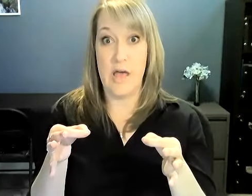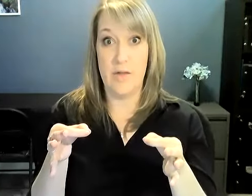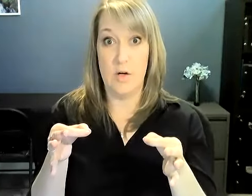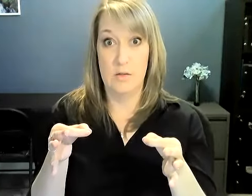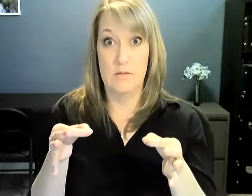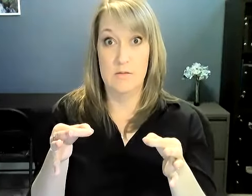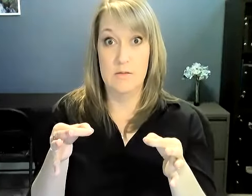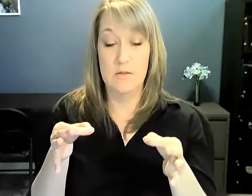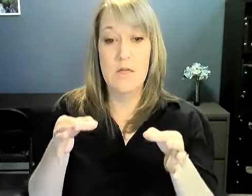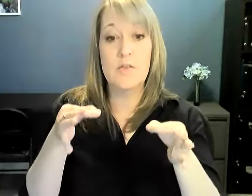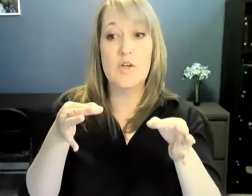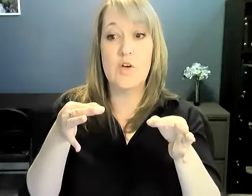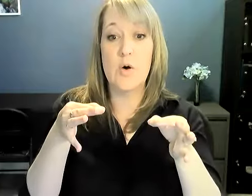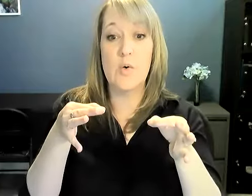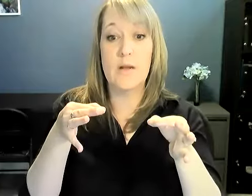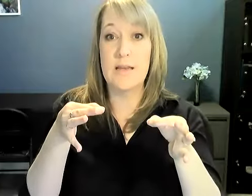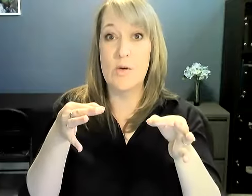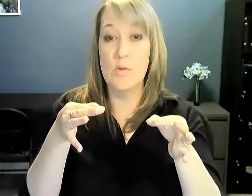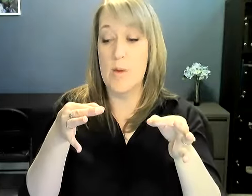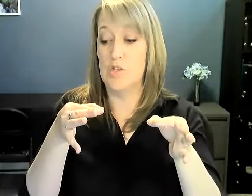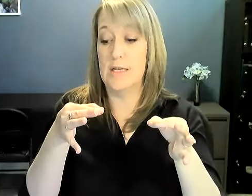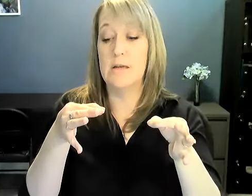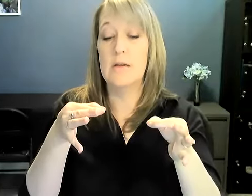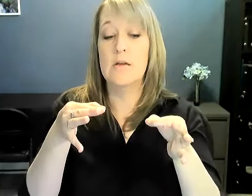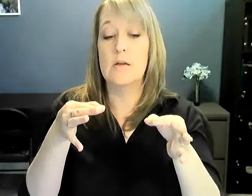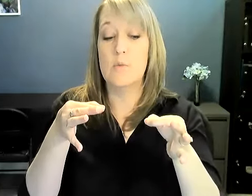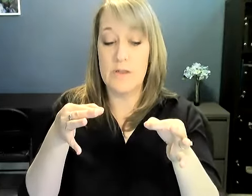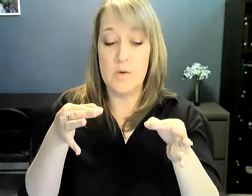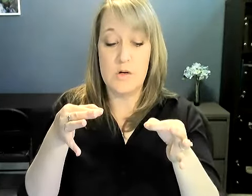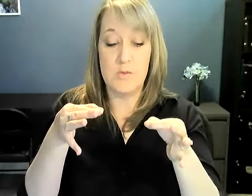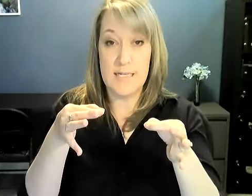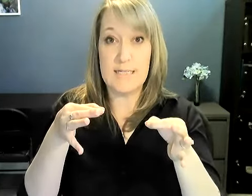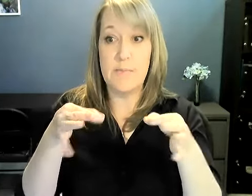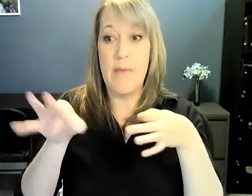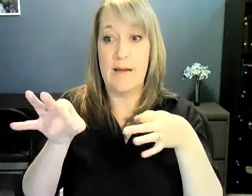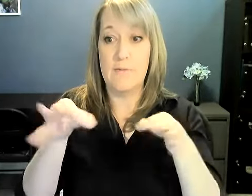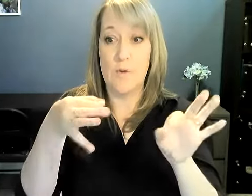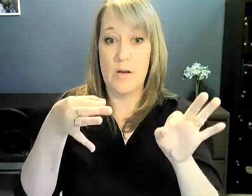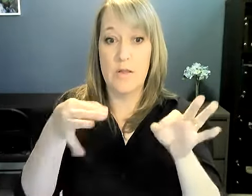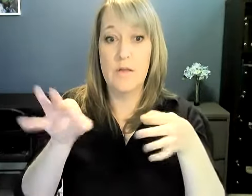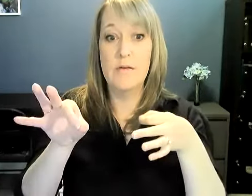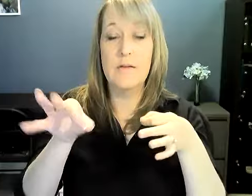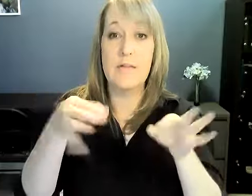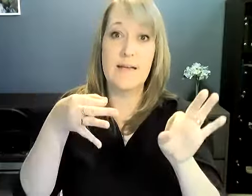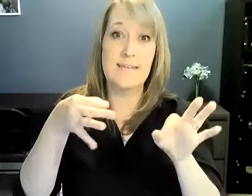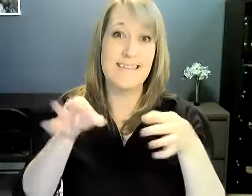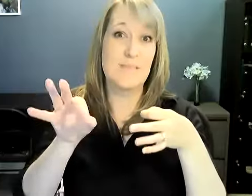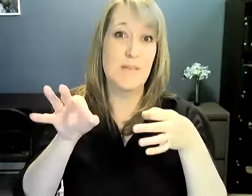other. Then you'll go in equal motion with your wrists back and forth. That's